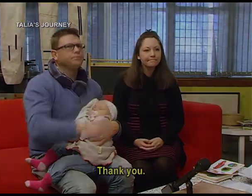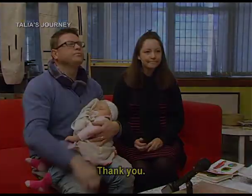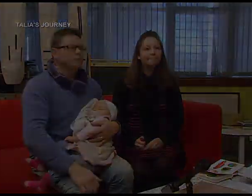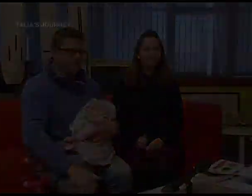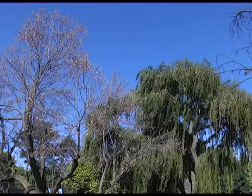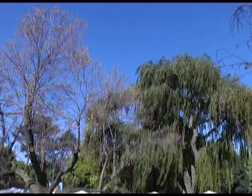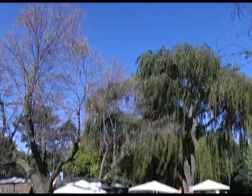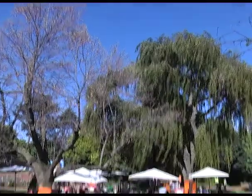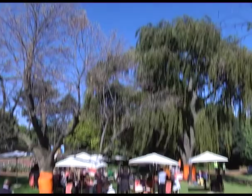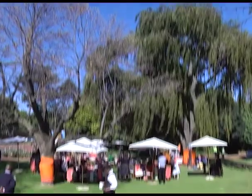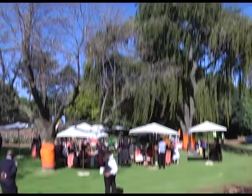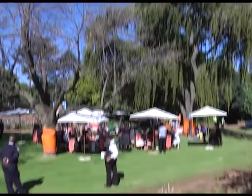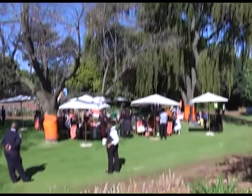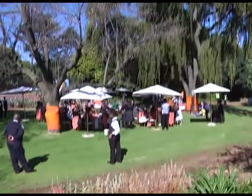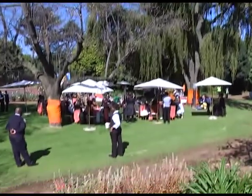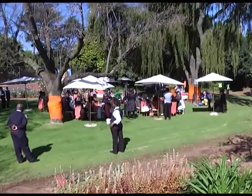Thank you.